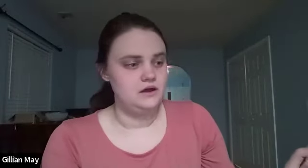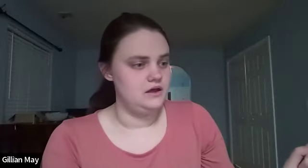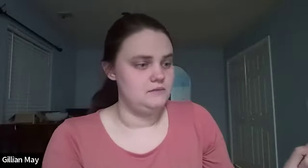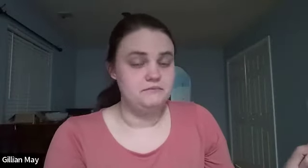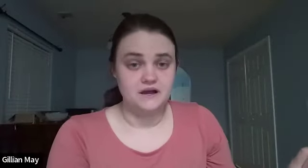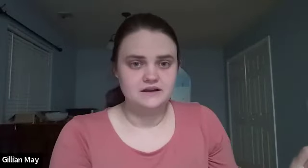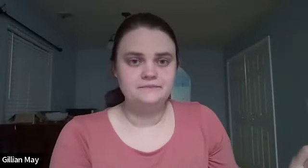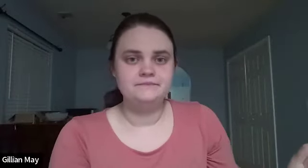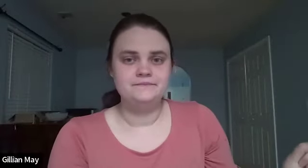Bug,